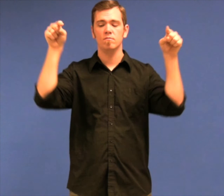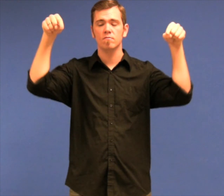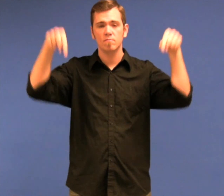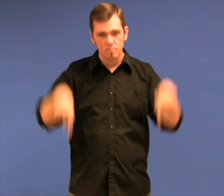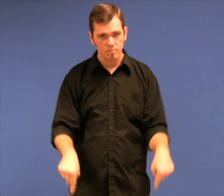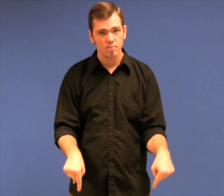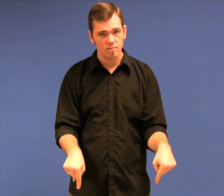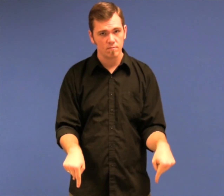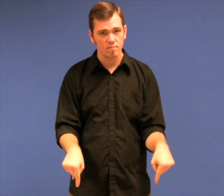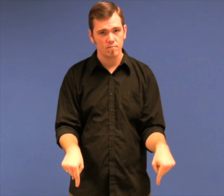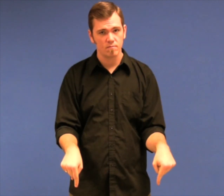So this is here specific.